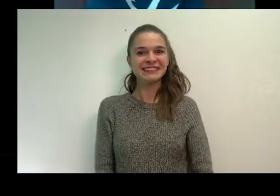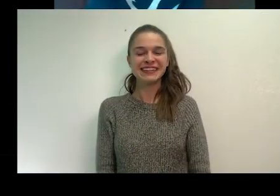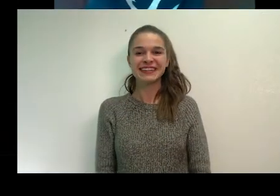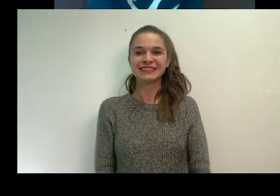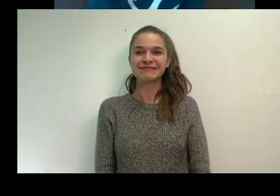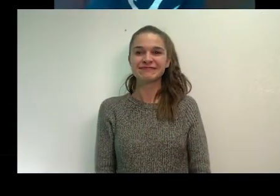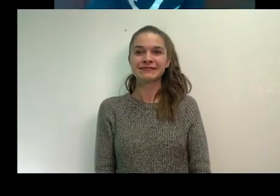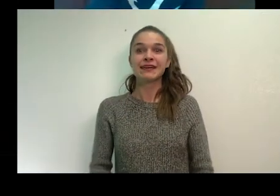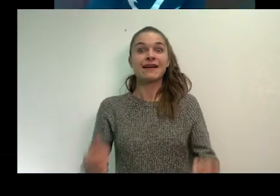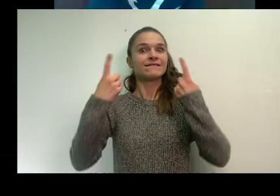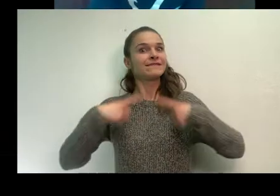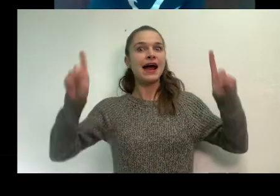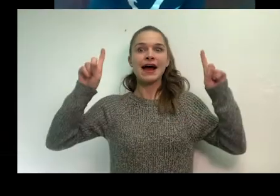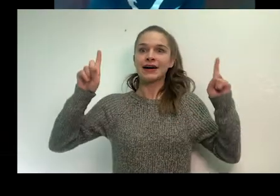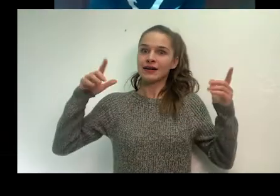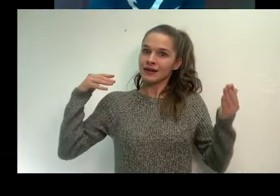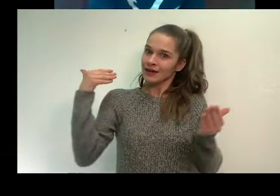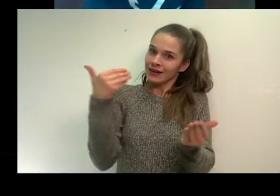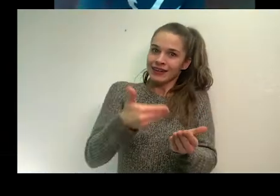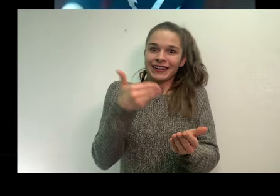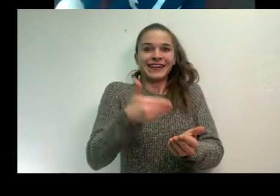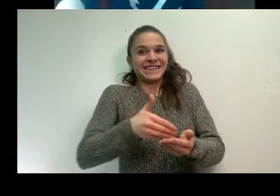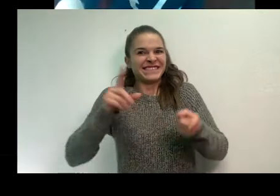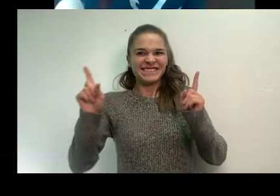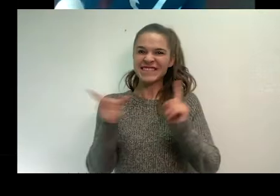Finally, the big day came.